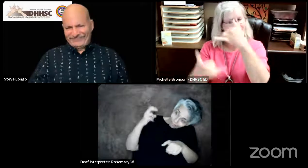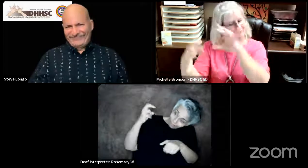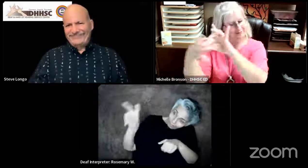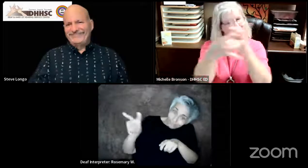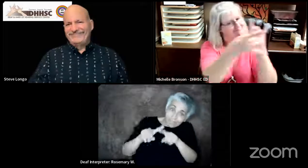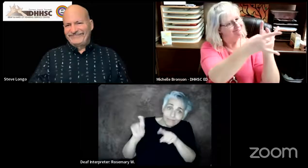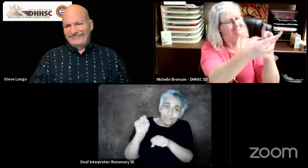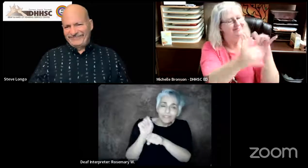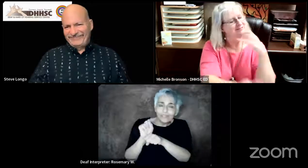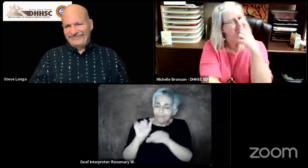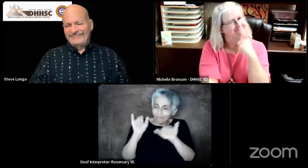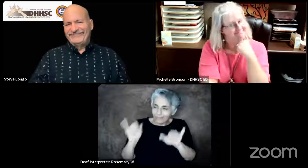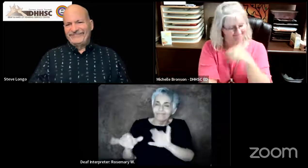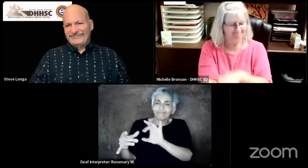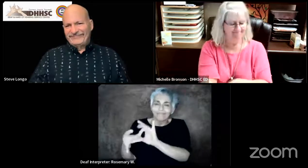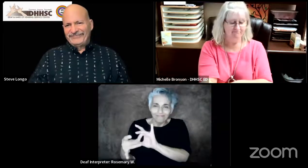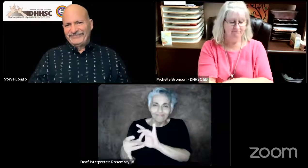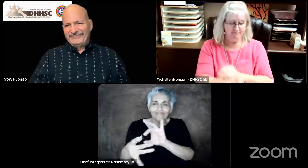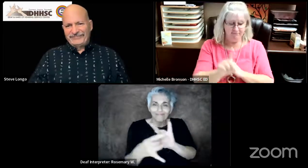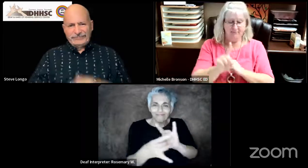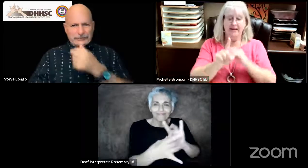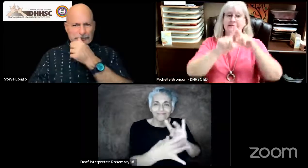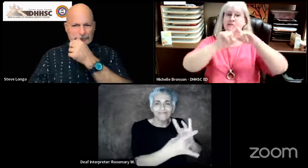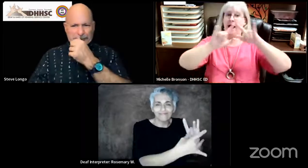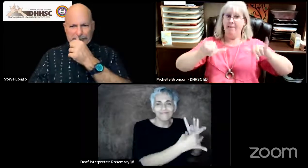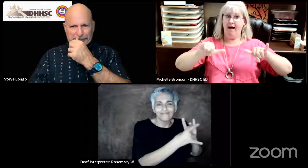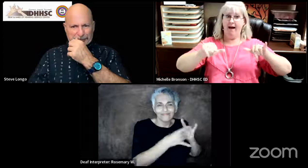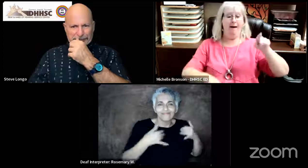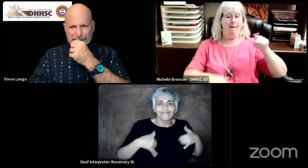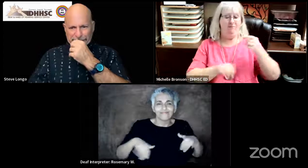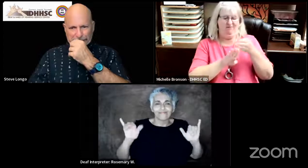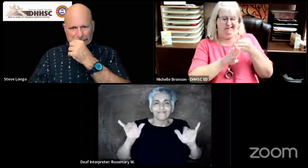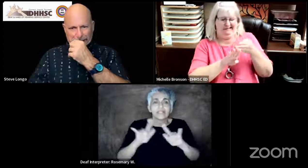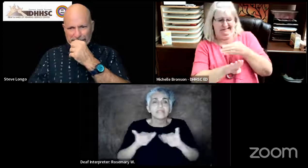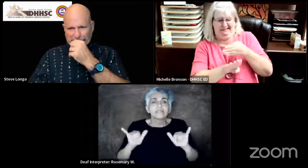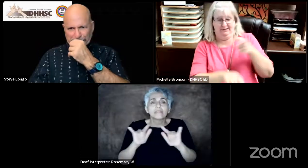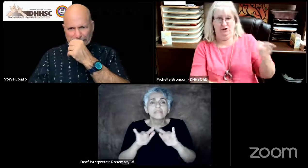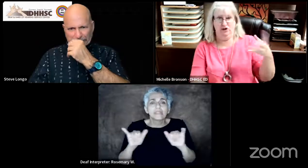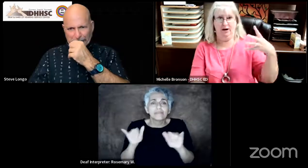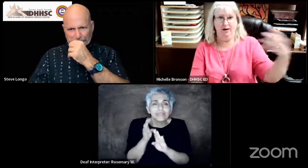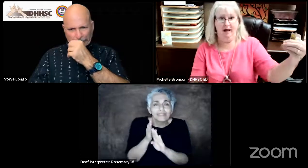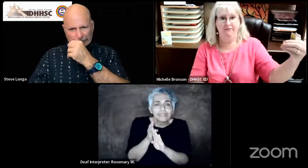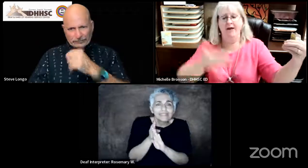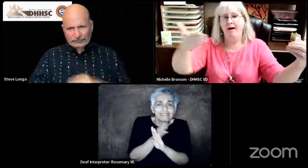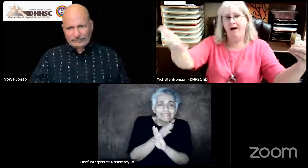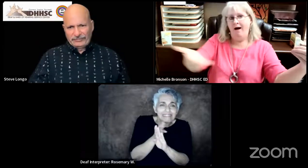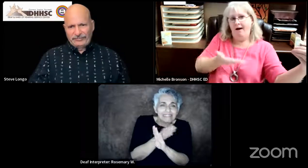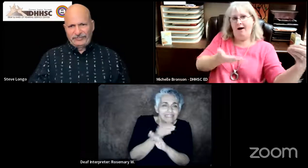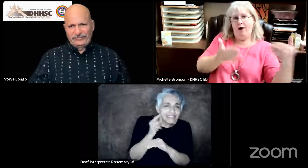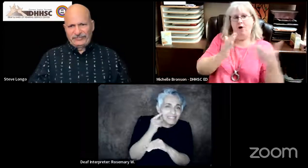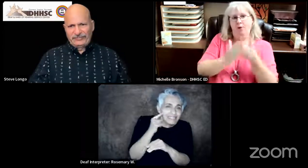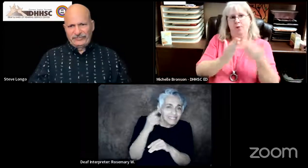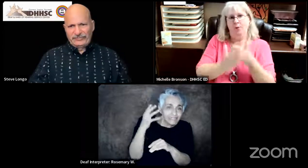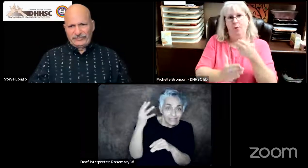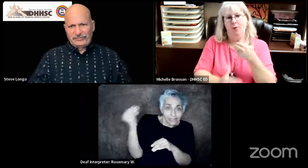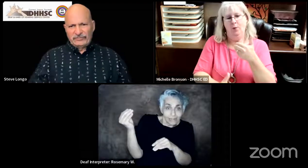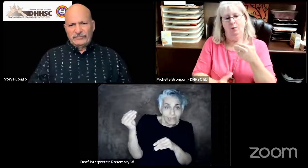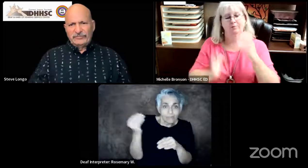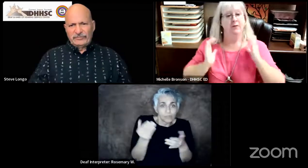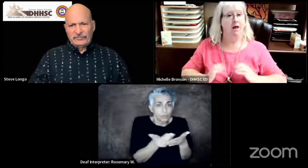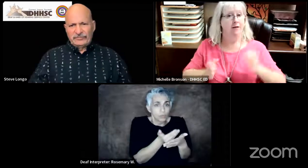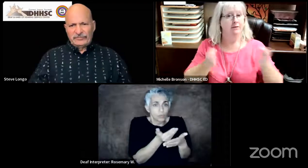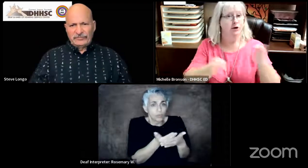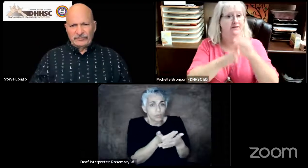folks go, we stay connected and we keep those relationships and we value them. Just before Candace is leaving,